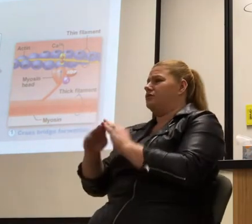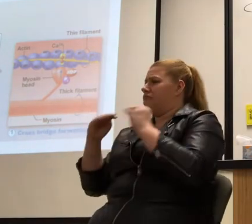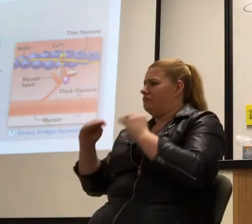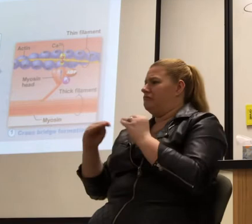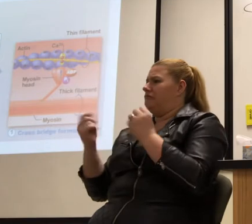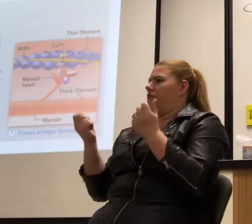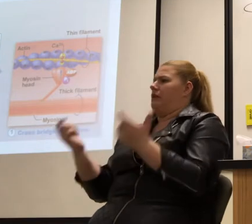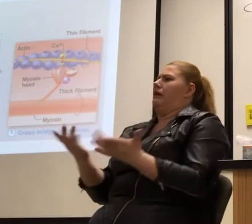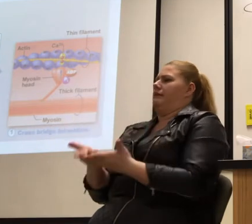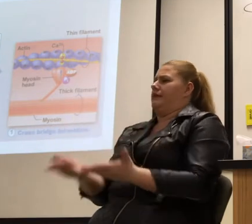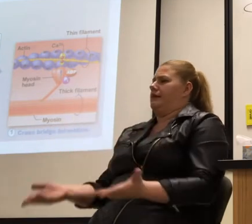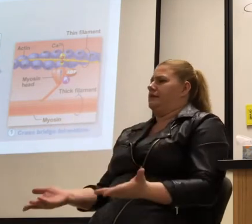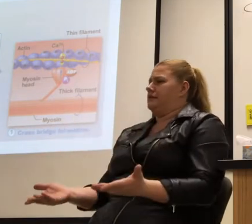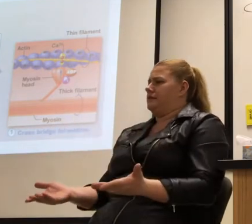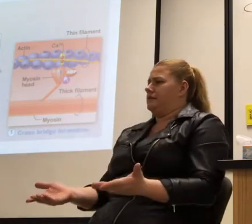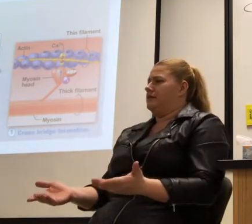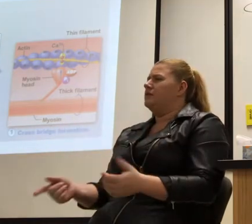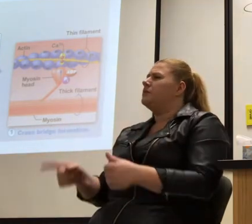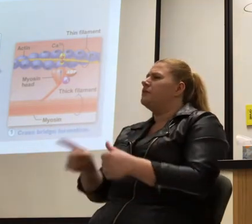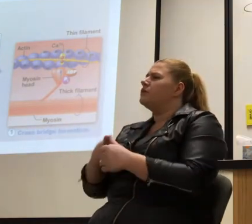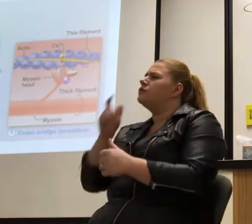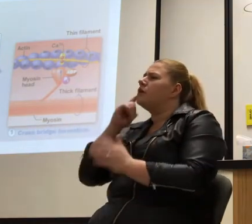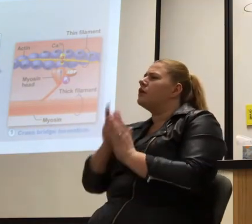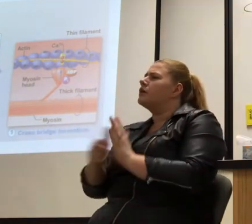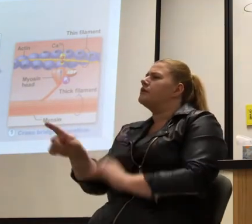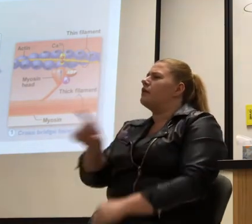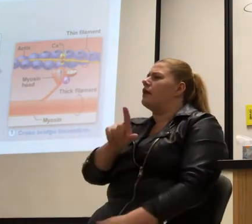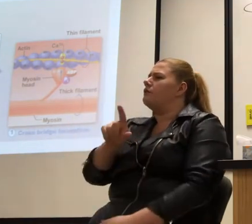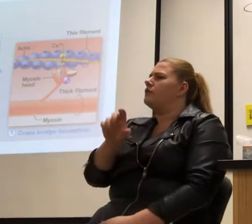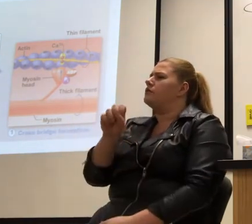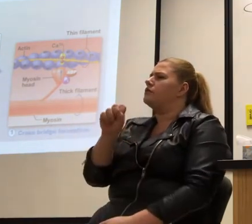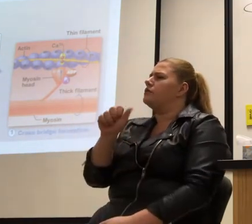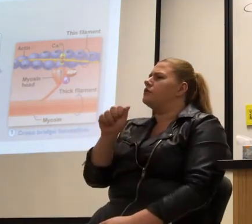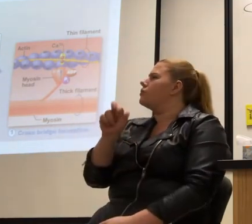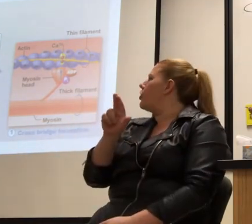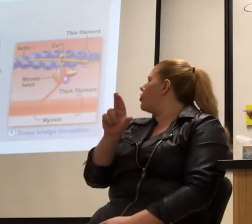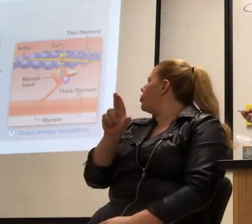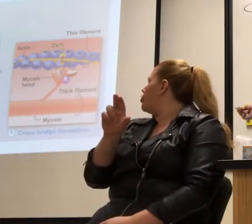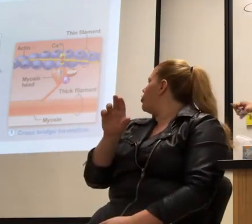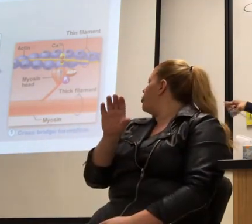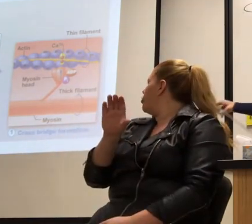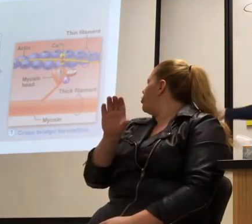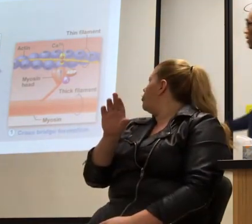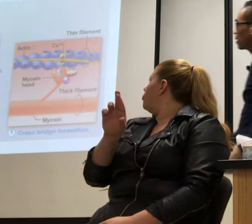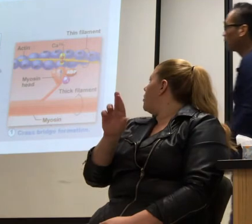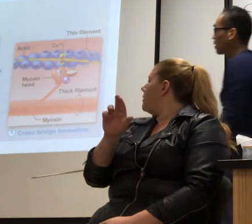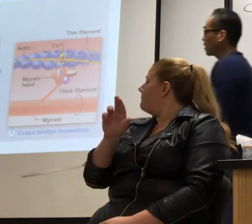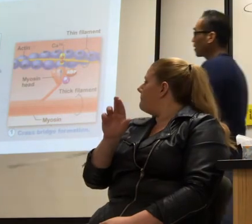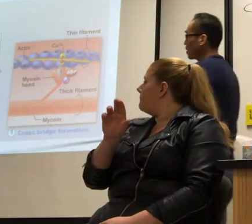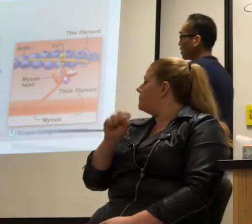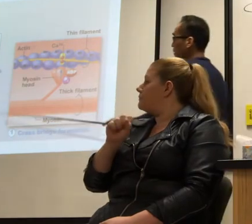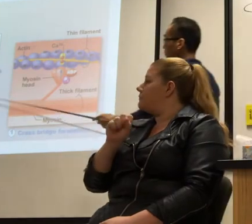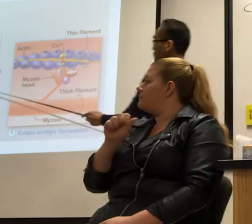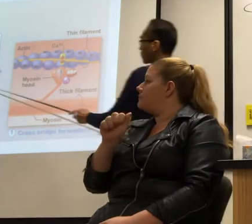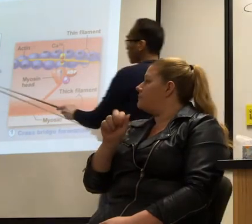you. First, do you see the sarcomere on the left? They show you the sarcomere. You know that.